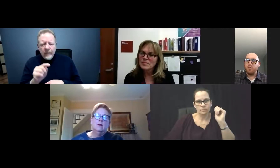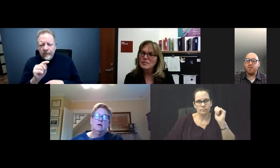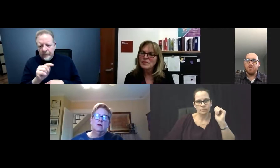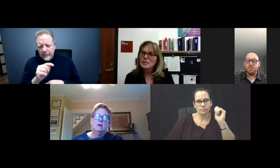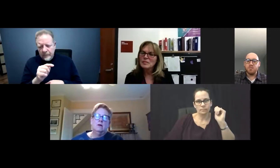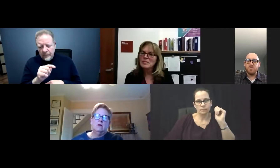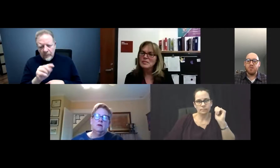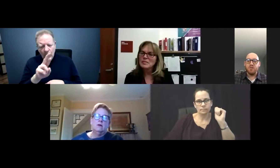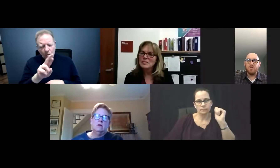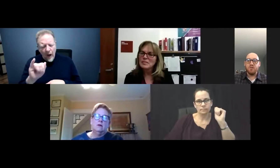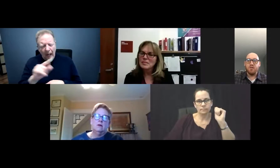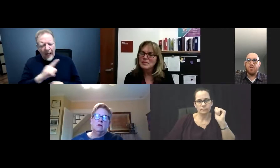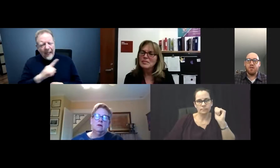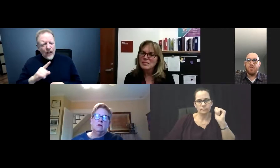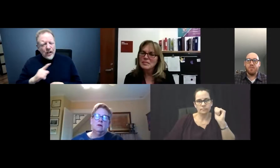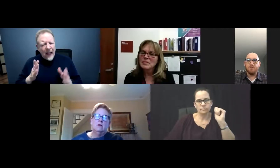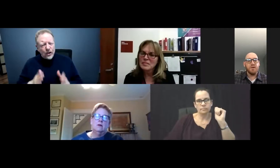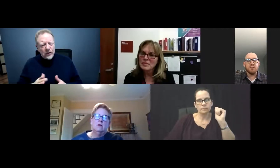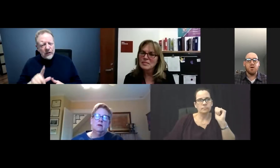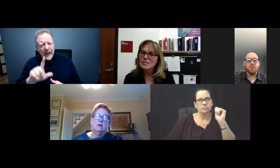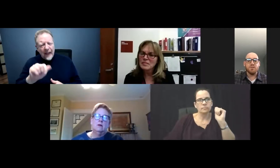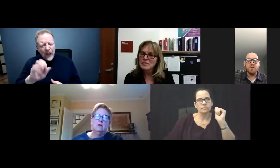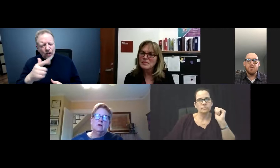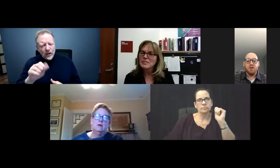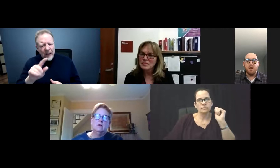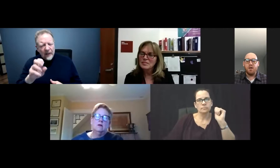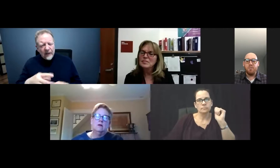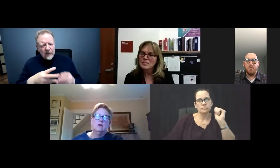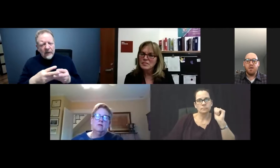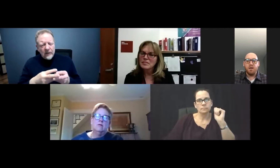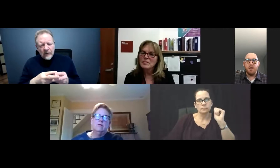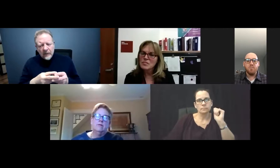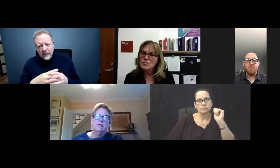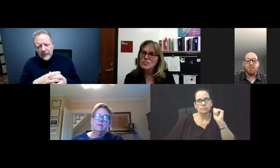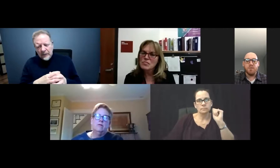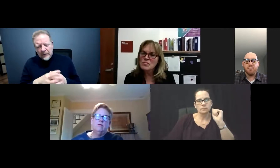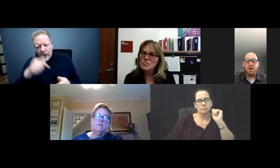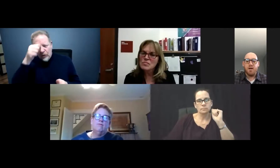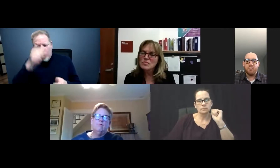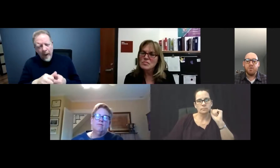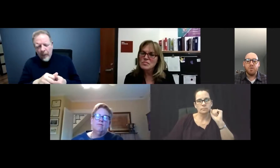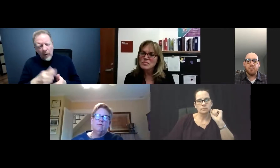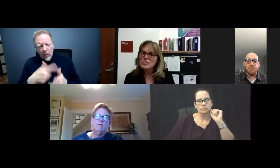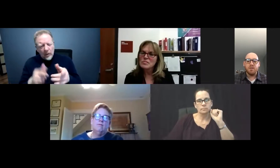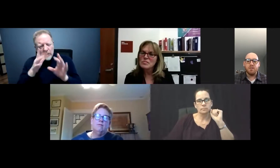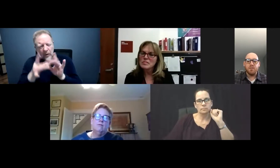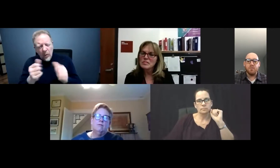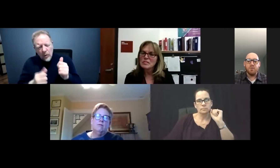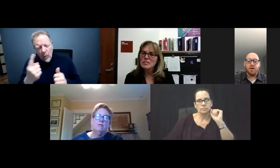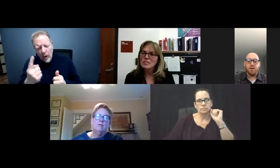Island legislation that's being stalled. I can't remember off the top of my head, which one was it that you had